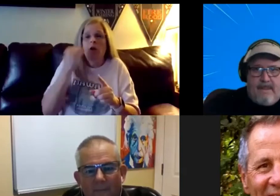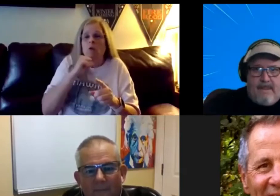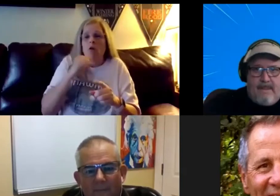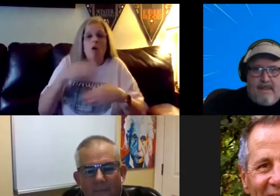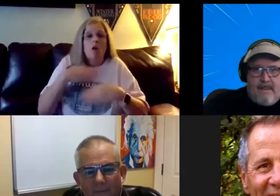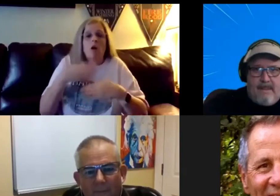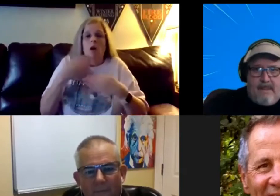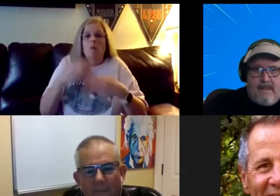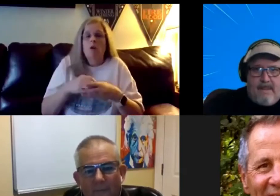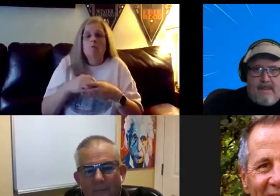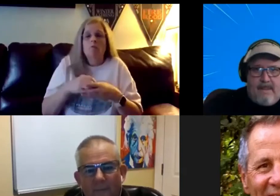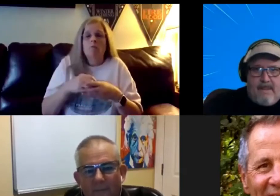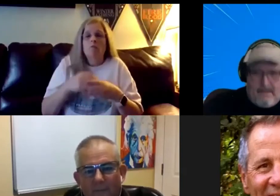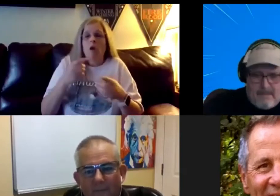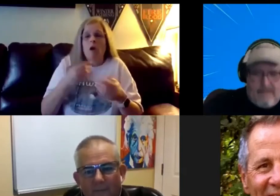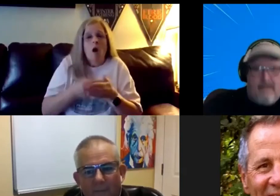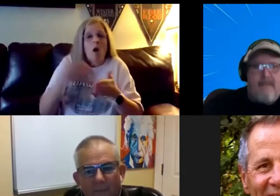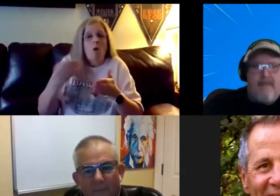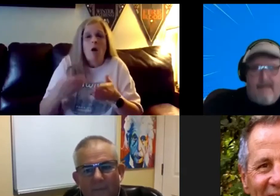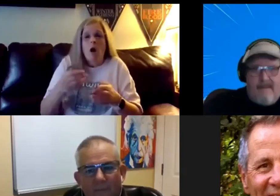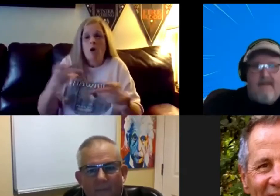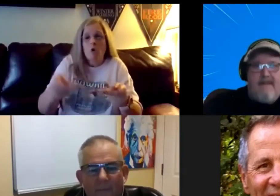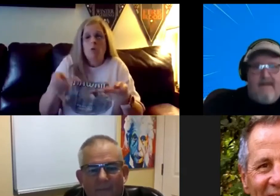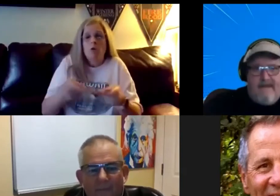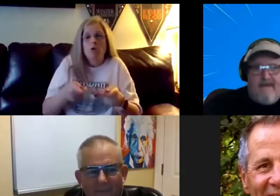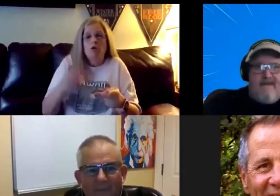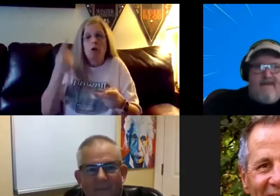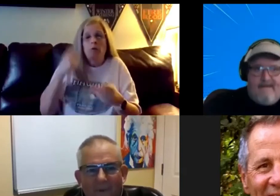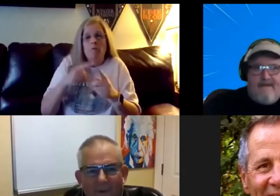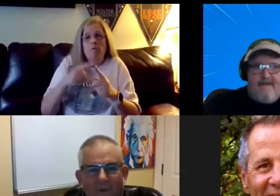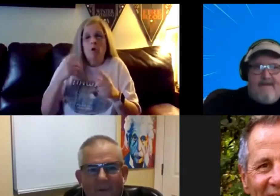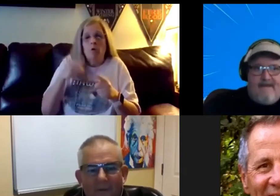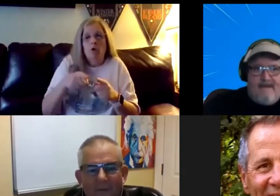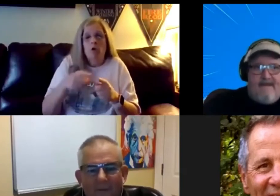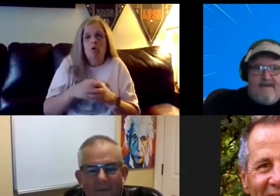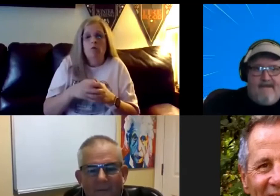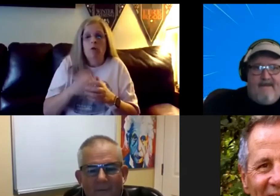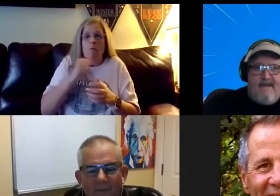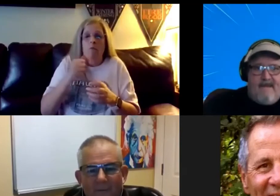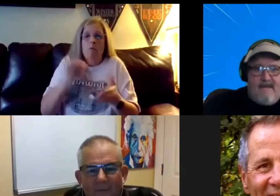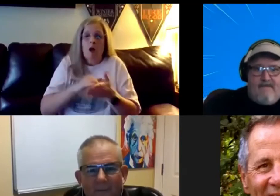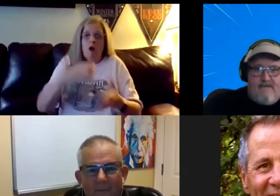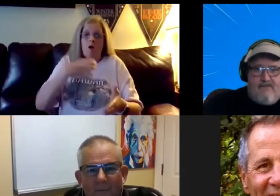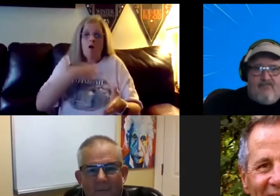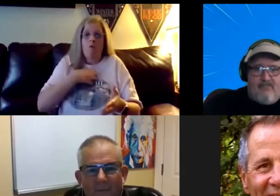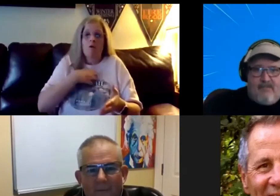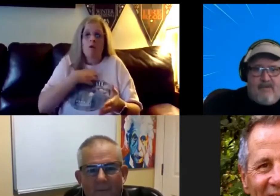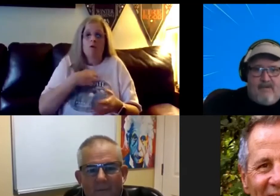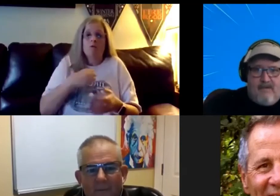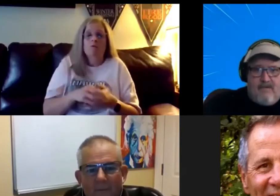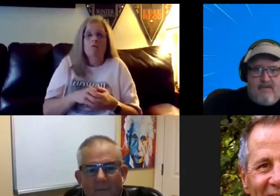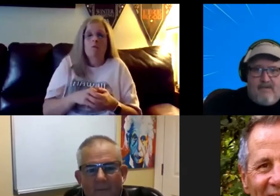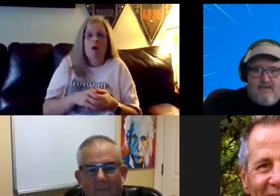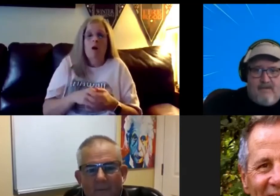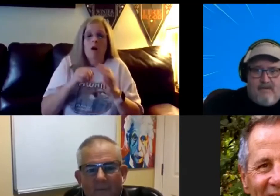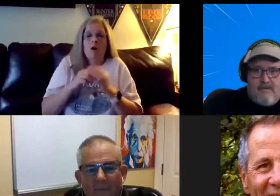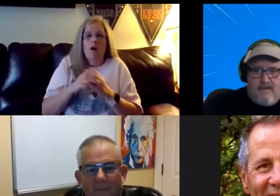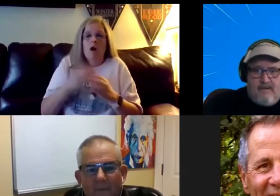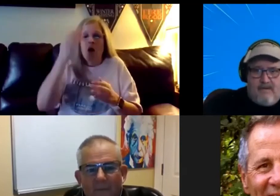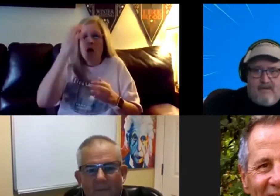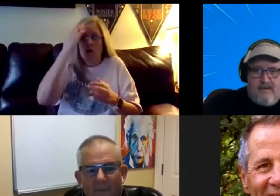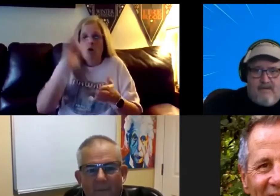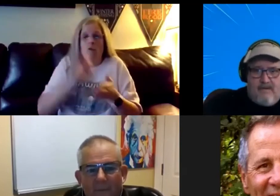just buy your position from you, because I'm that confident. I absolutely know that we have a real